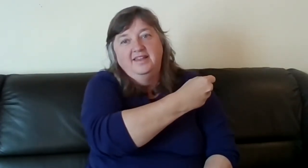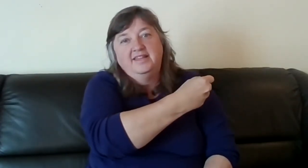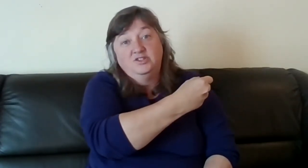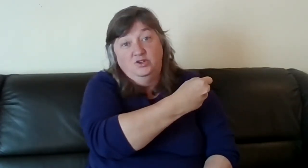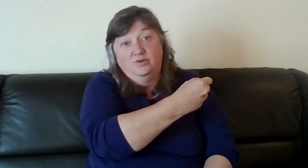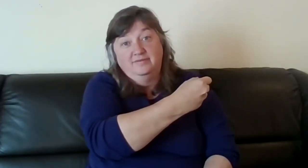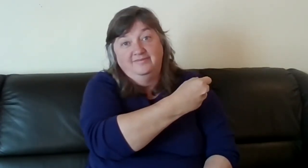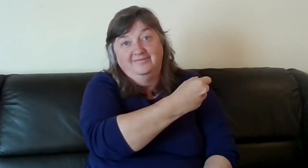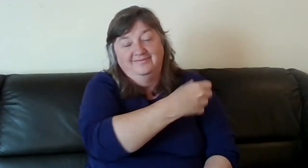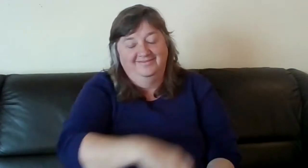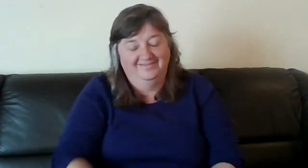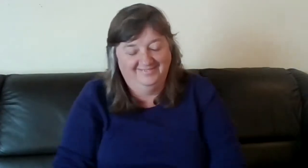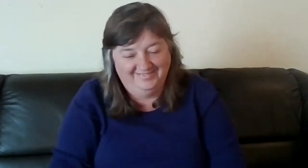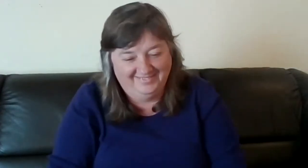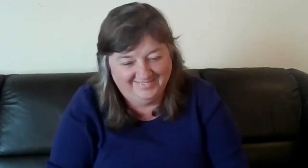That's a joke.